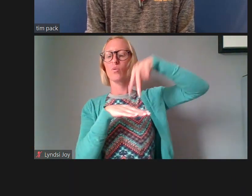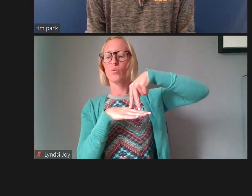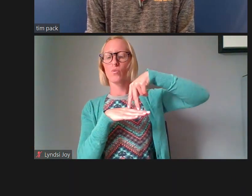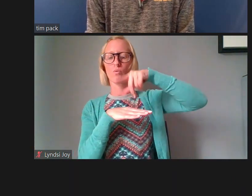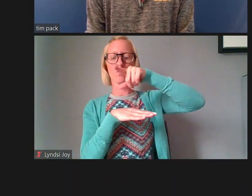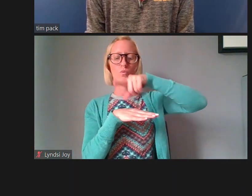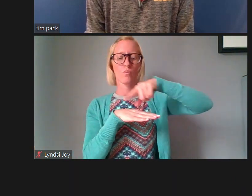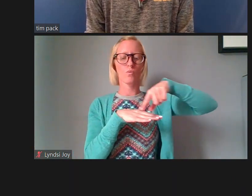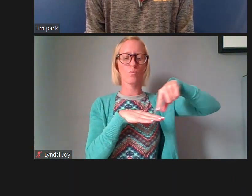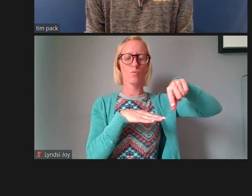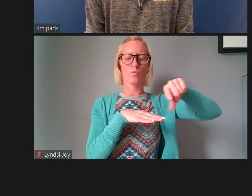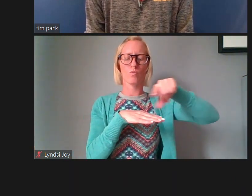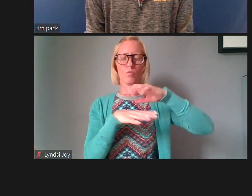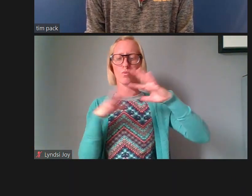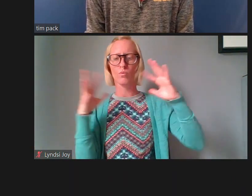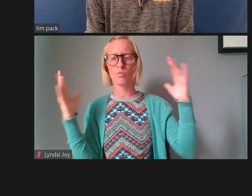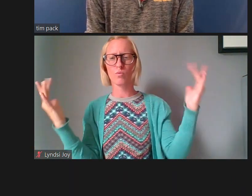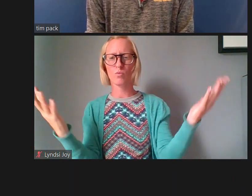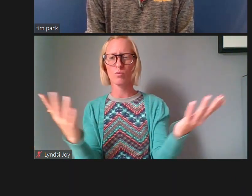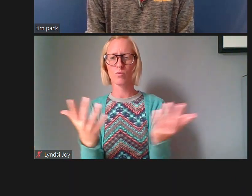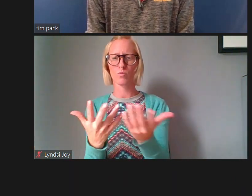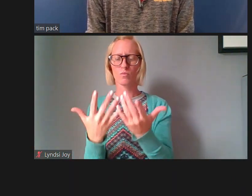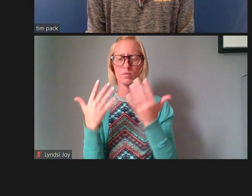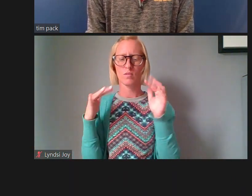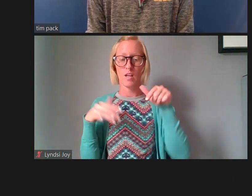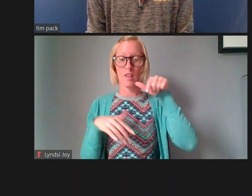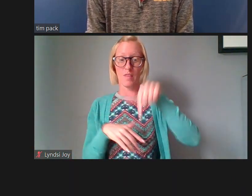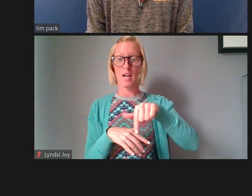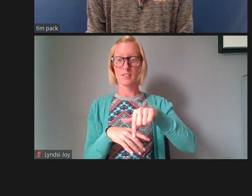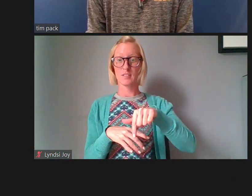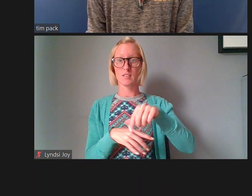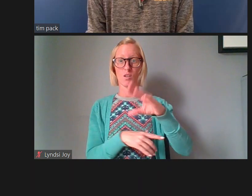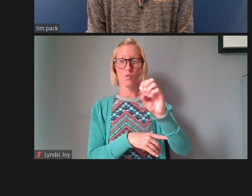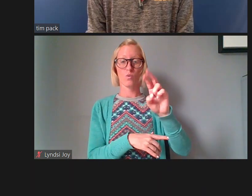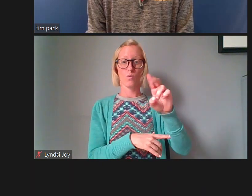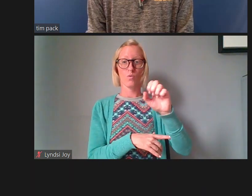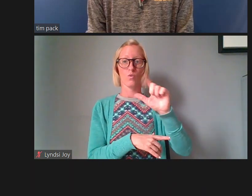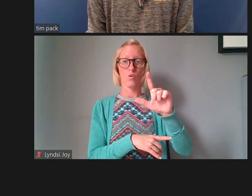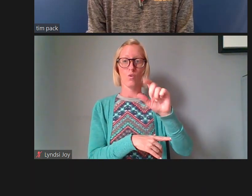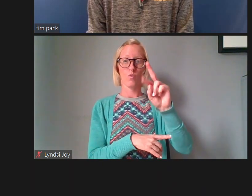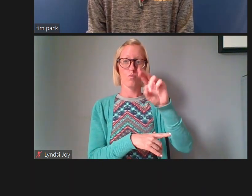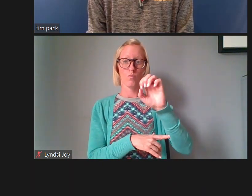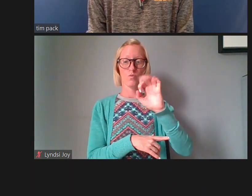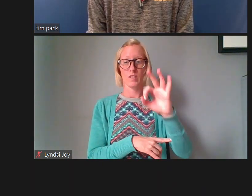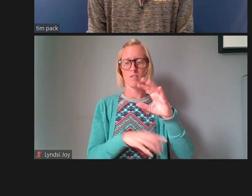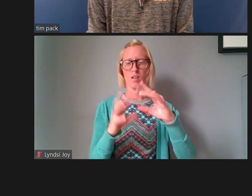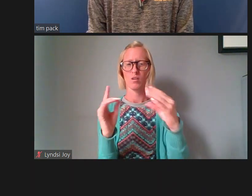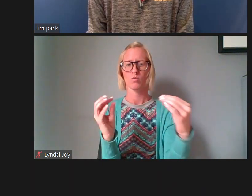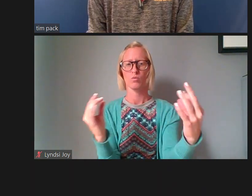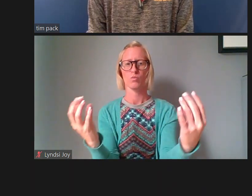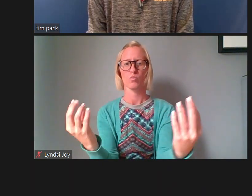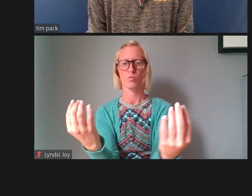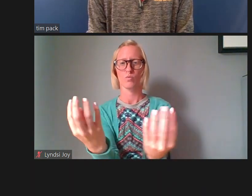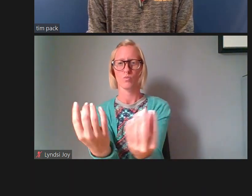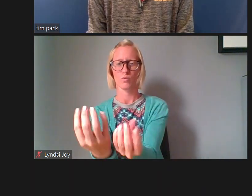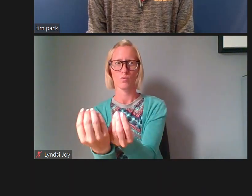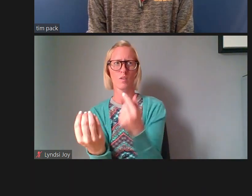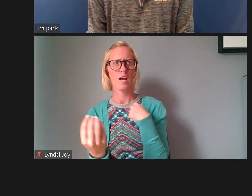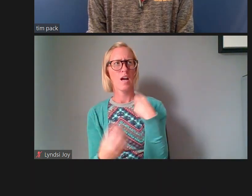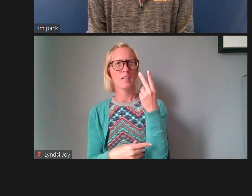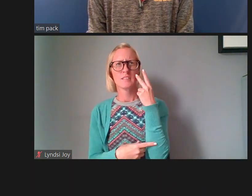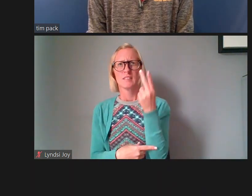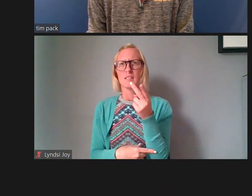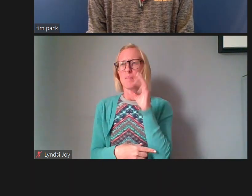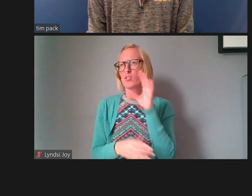of sharpness by mirage. "That's a reef, a coral reef. I've seen pictures like that." The reef enclosed more than